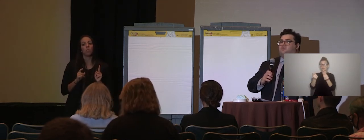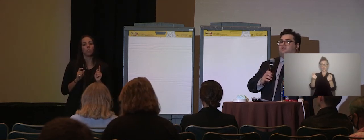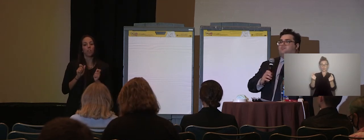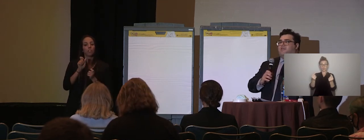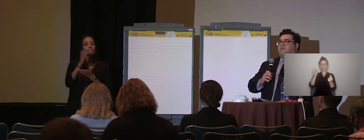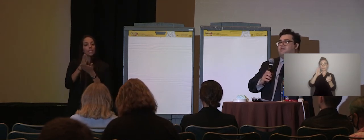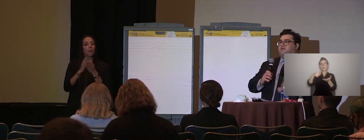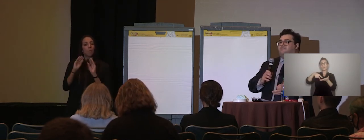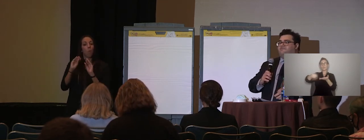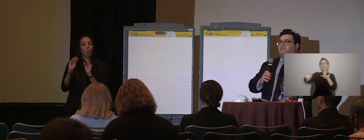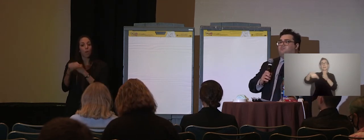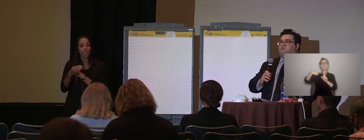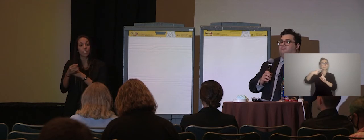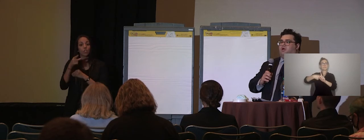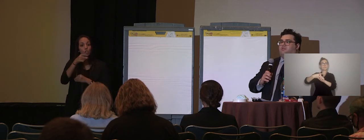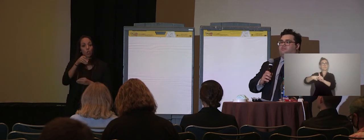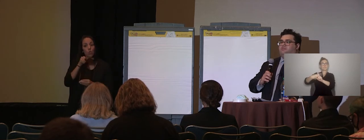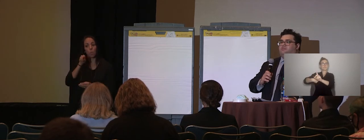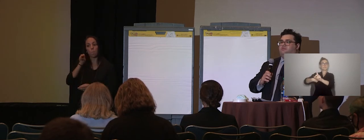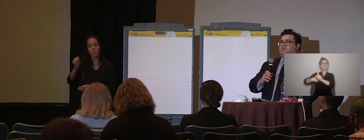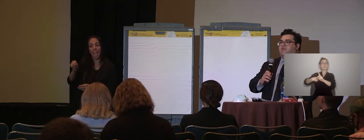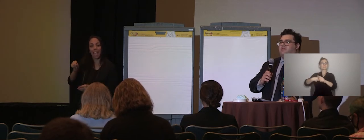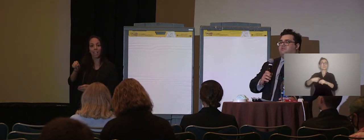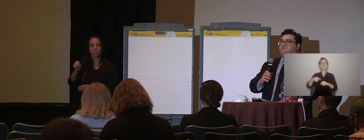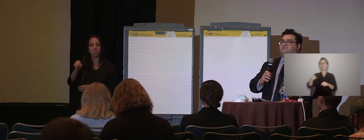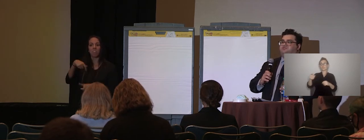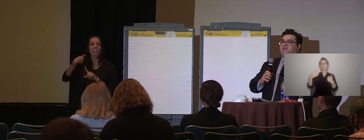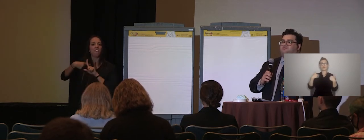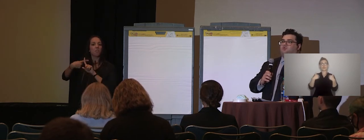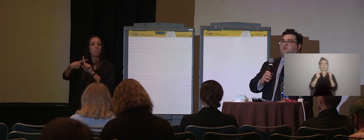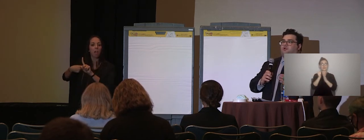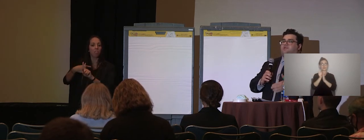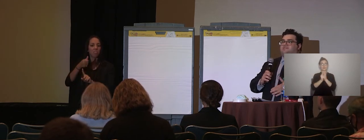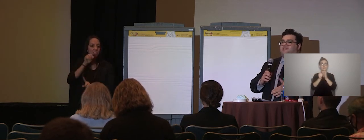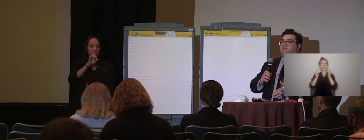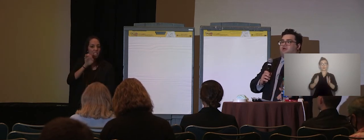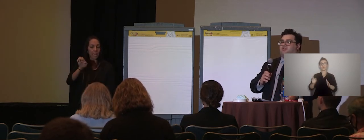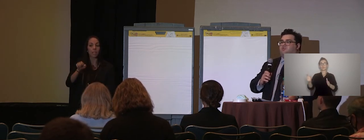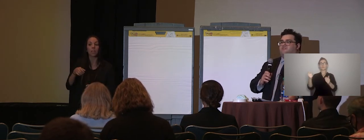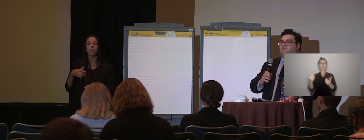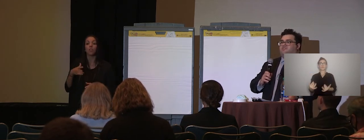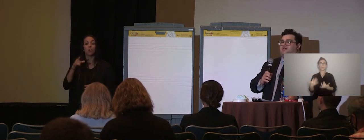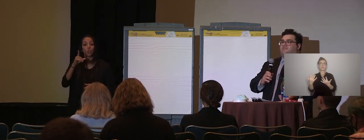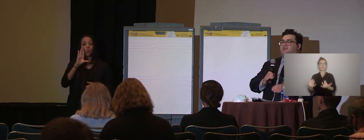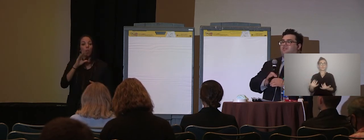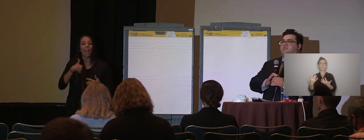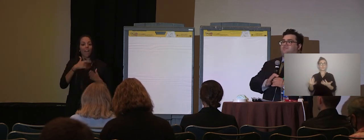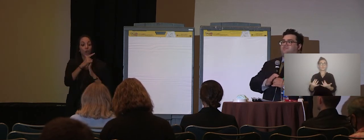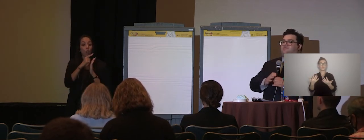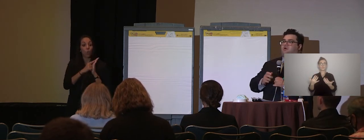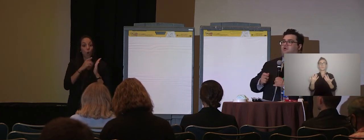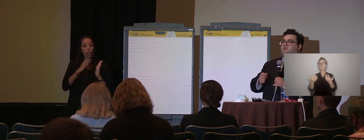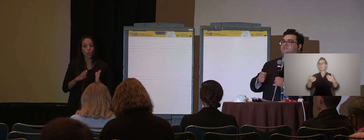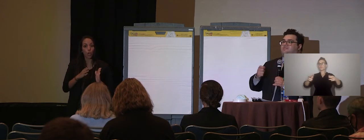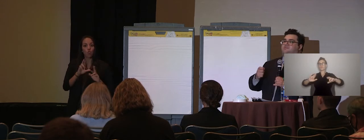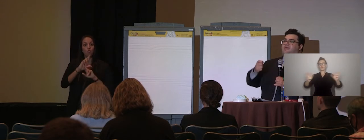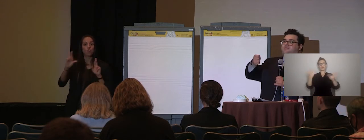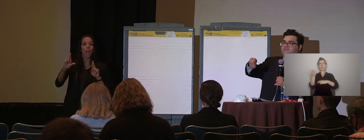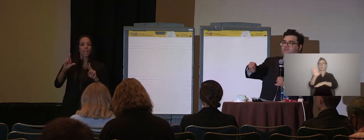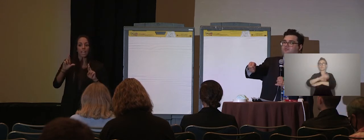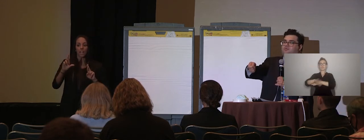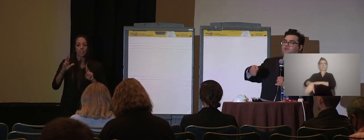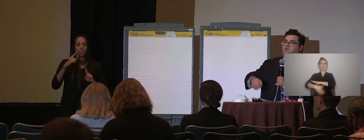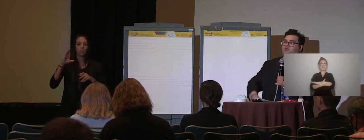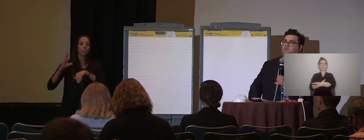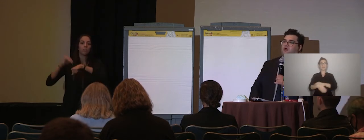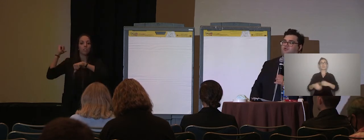organizations where you pay a fee per month and you essentially have a lawyer on standby 24/7. And they give you these cards that you hand